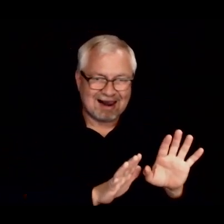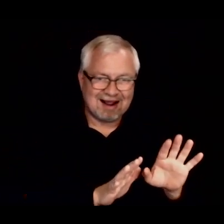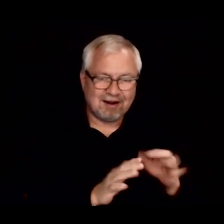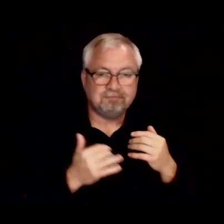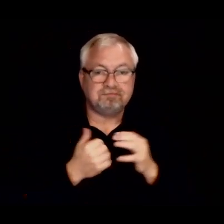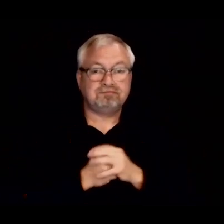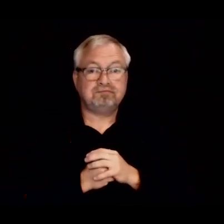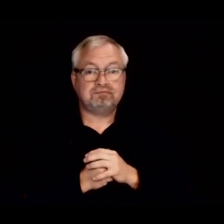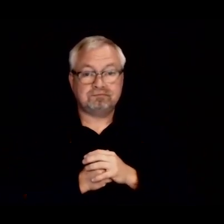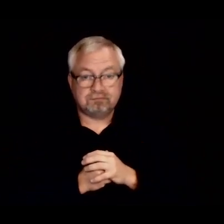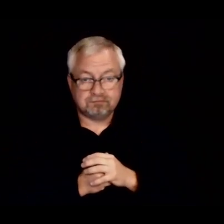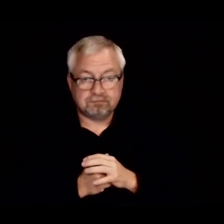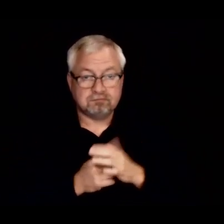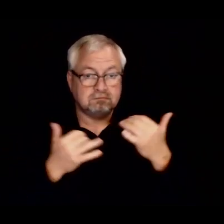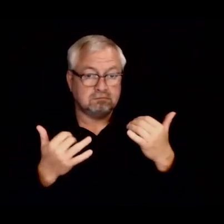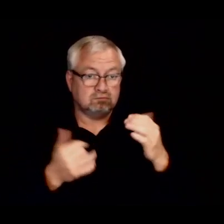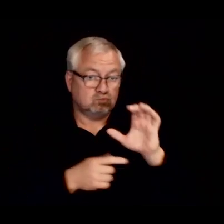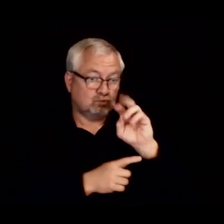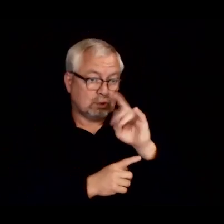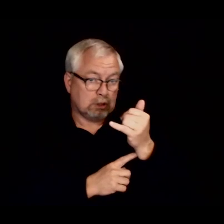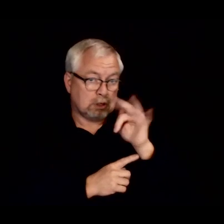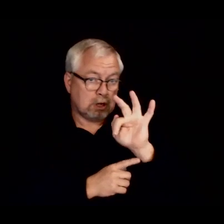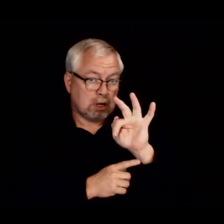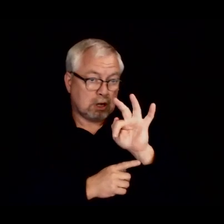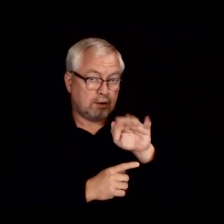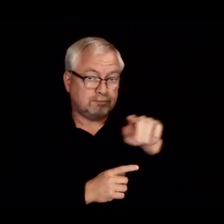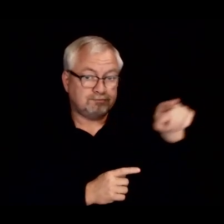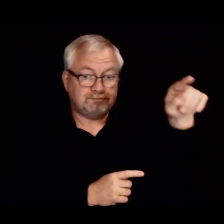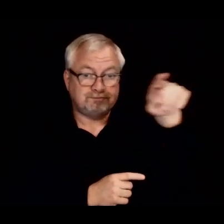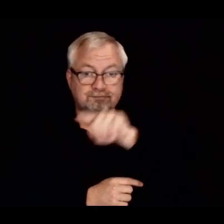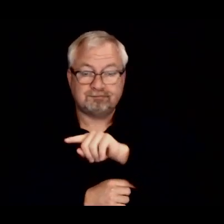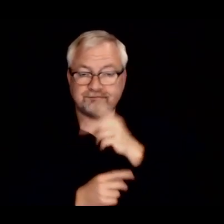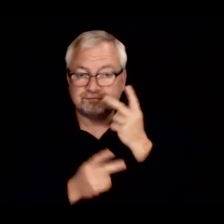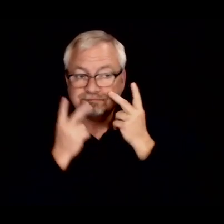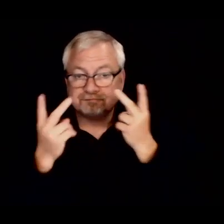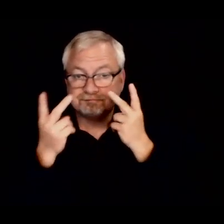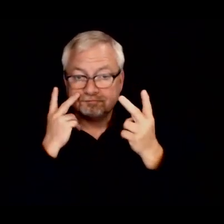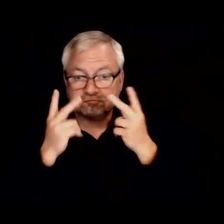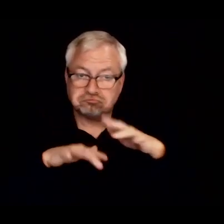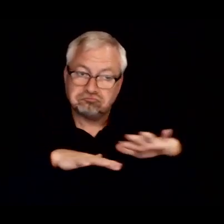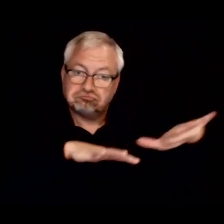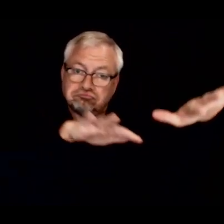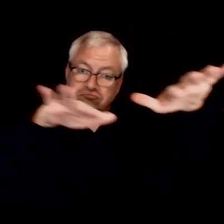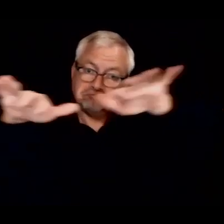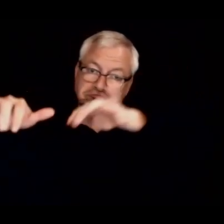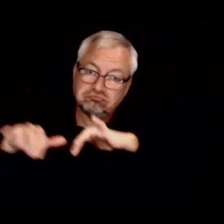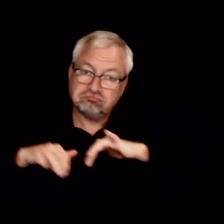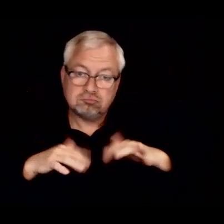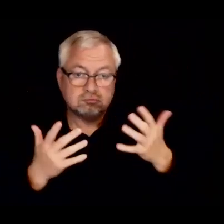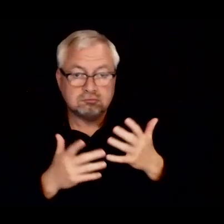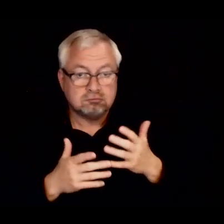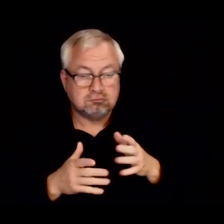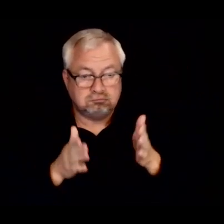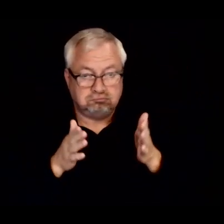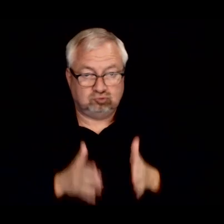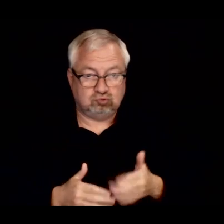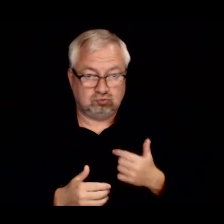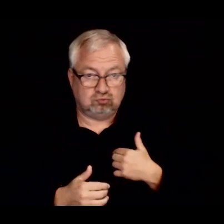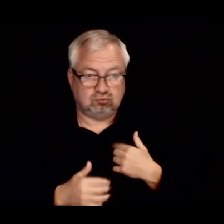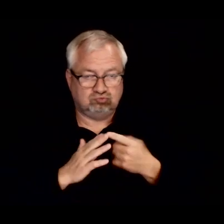a number of people's conditions getting worse with time instead of better.